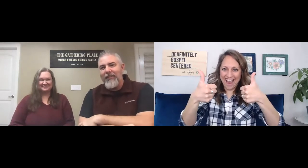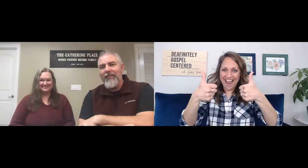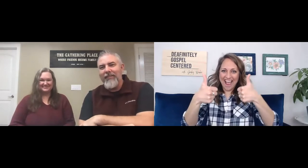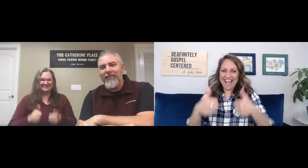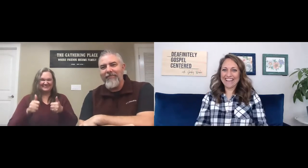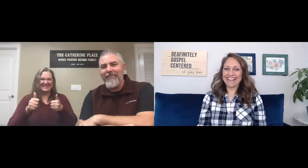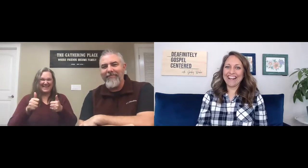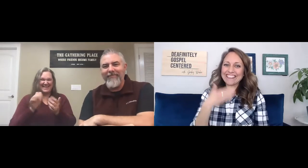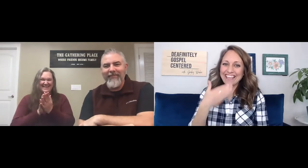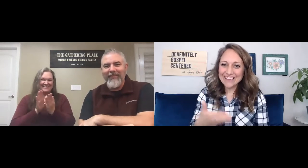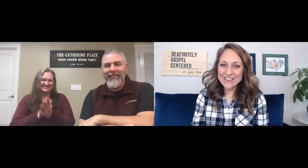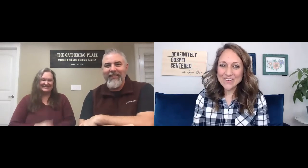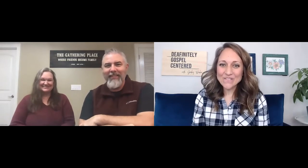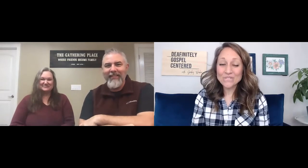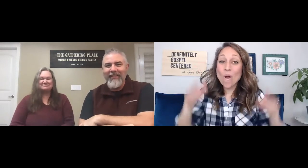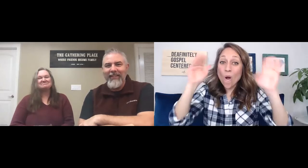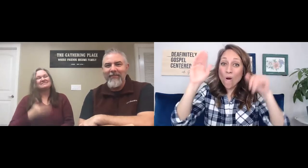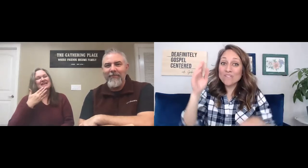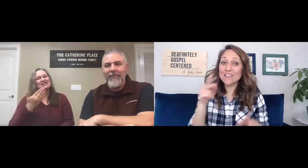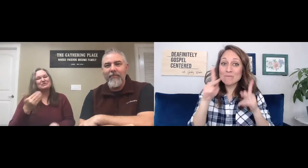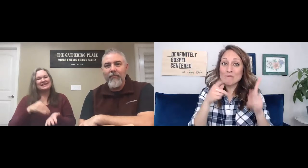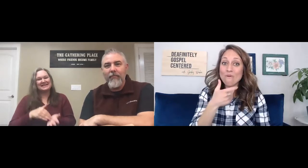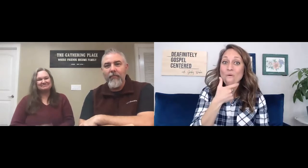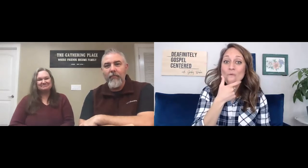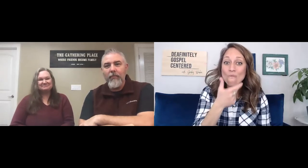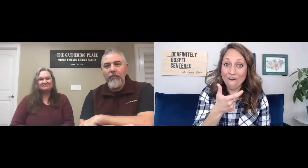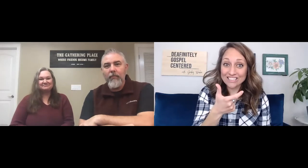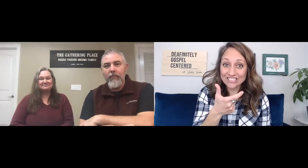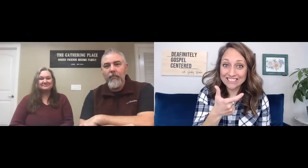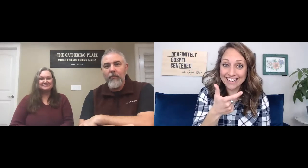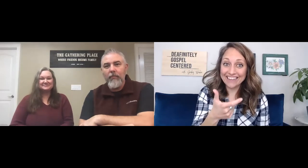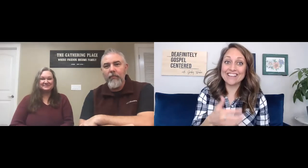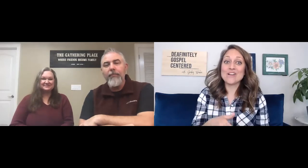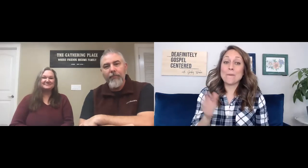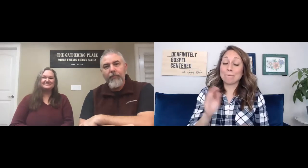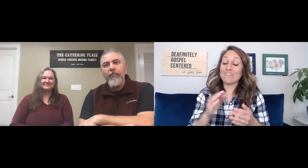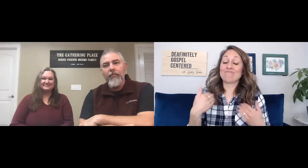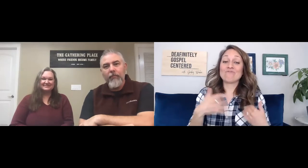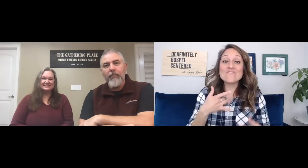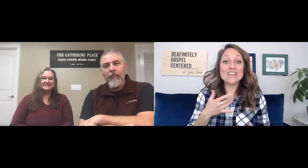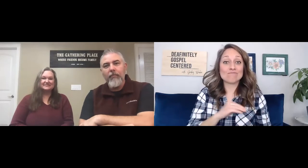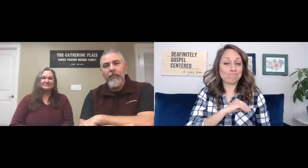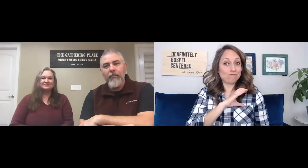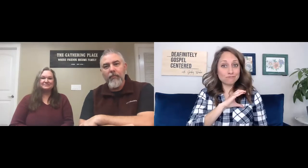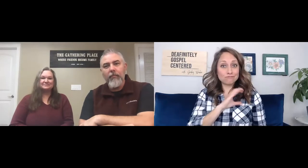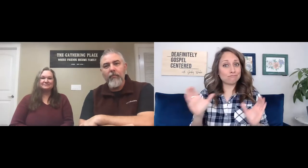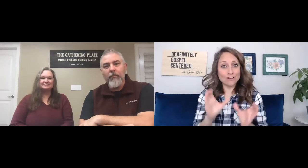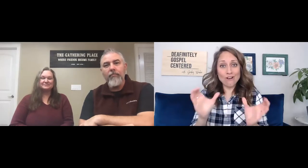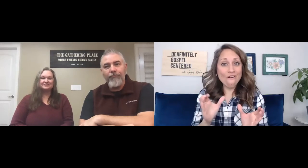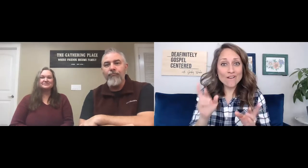Yeah. Thank you. Hopefully people will be watching and they'll feel encouraged by